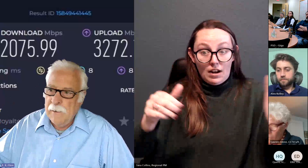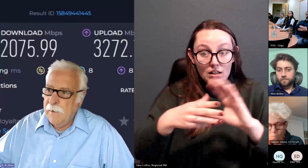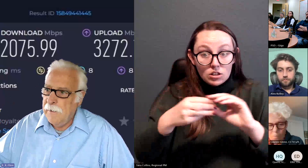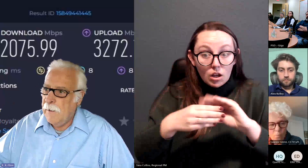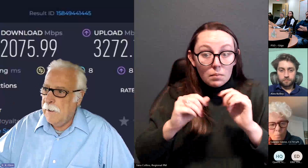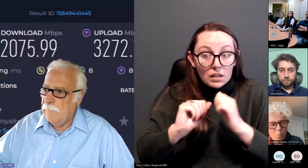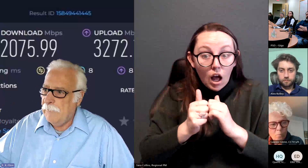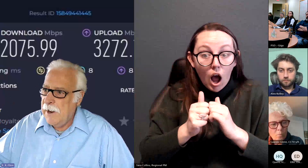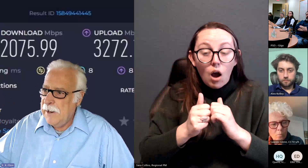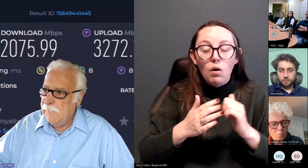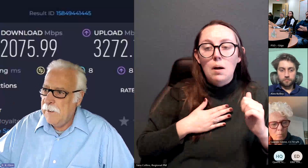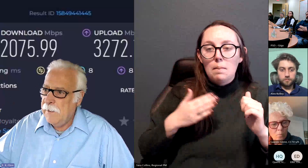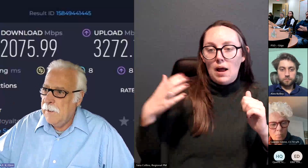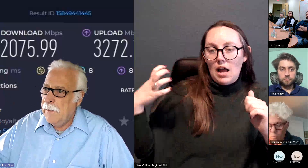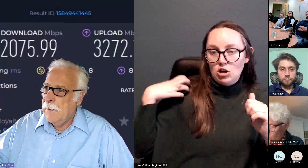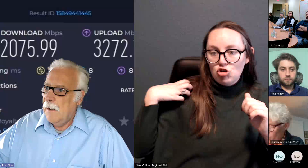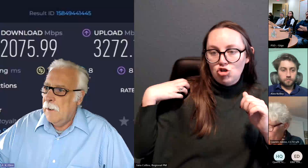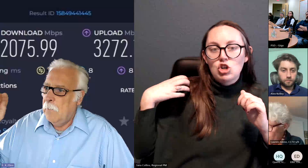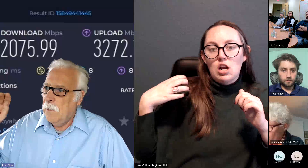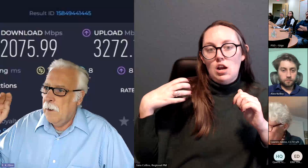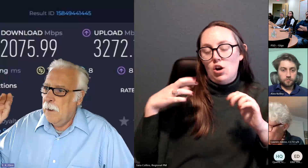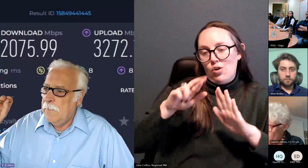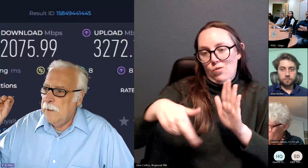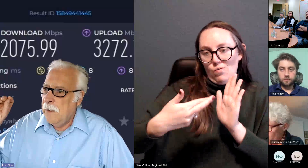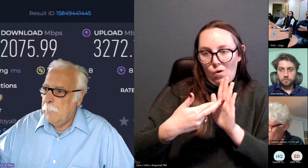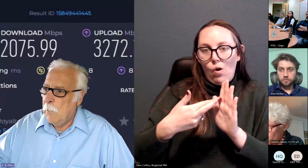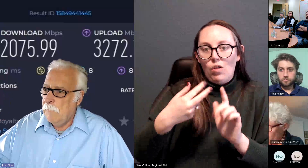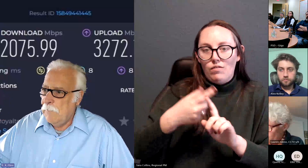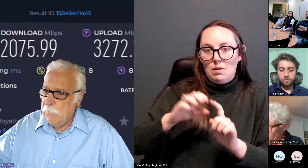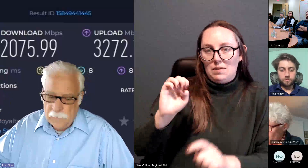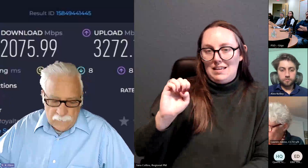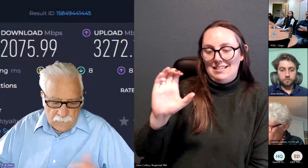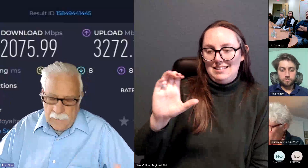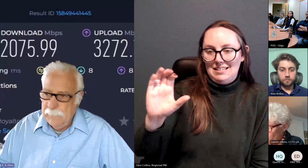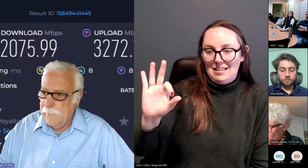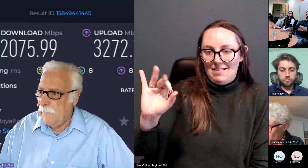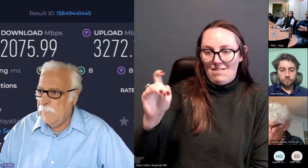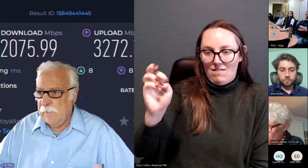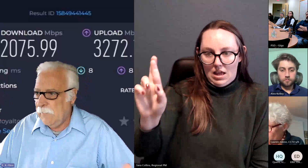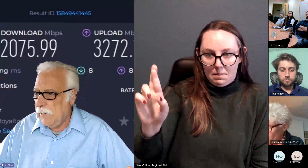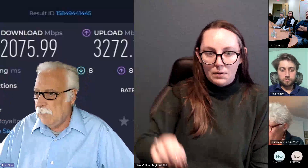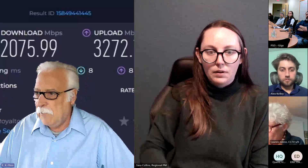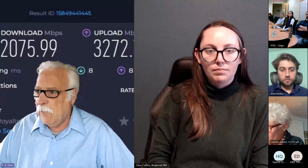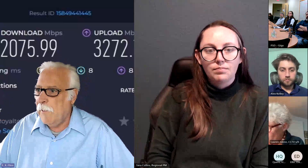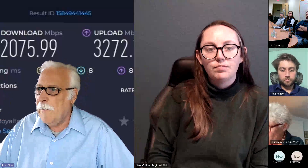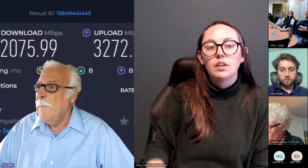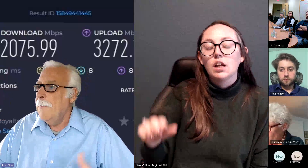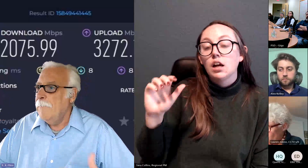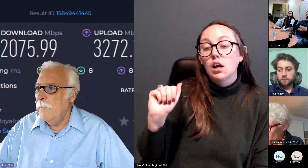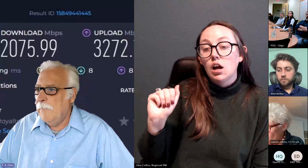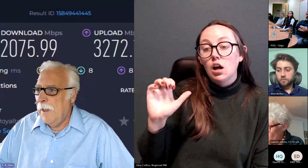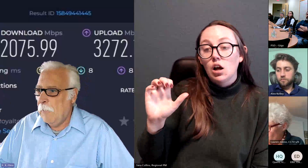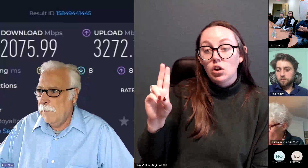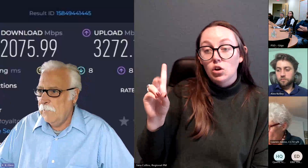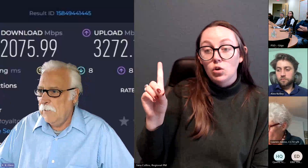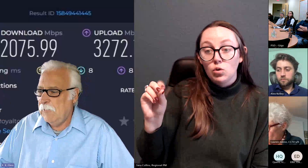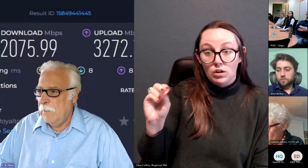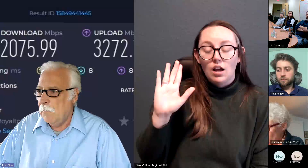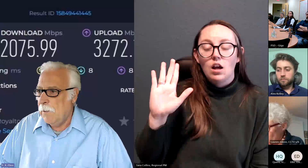to be coming on Friday evening. The board of VCUDA, I'm the secretary treasurer of